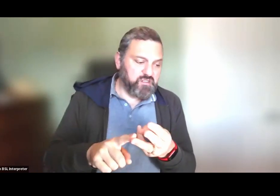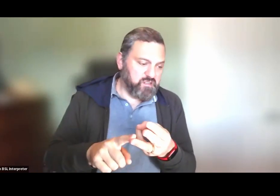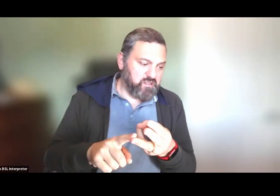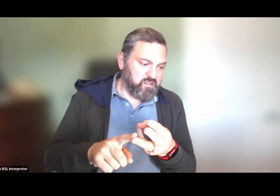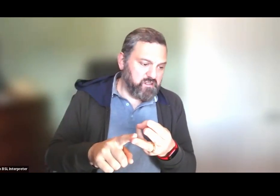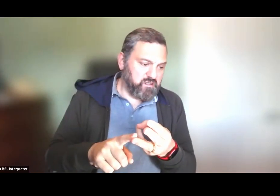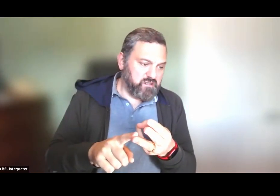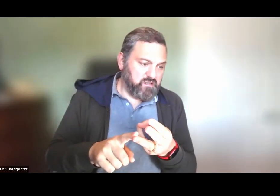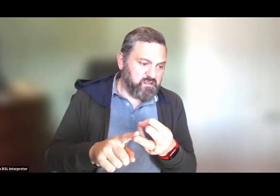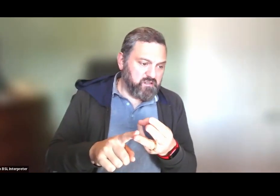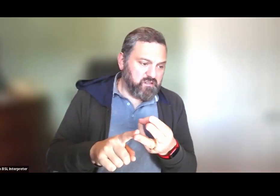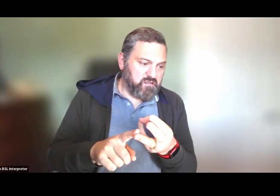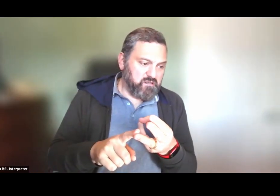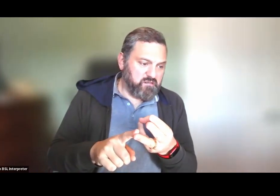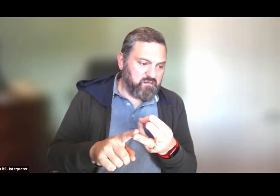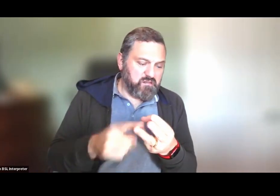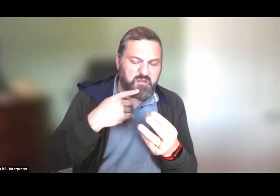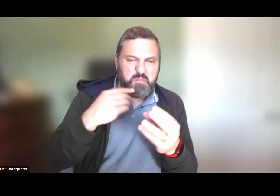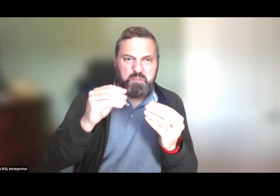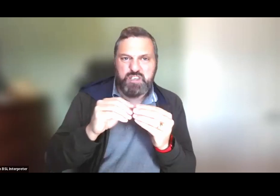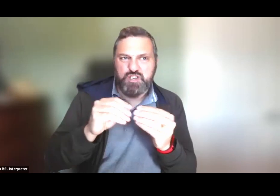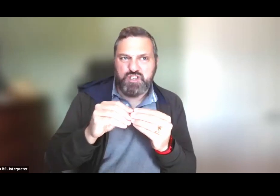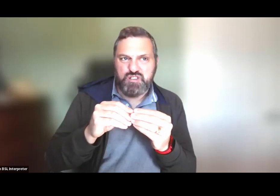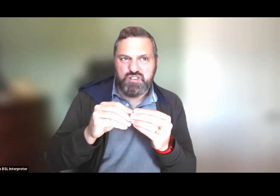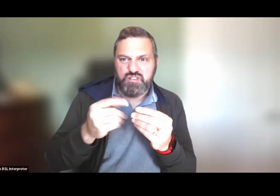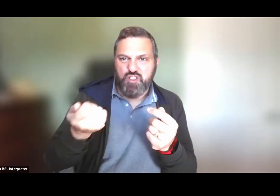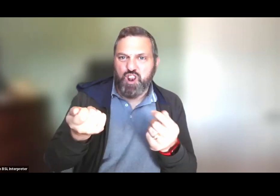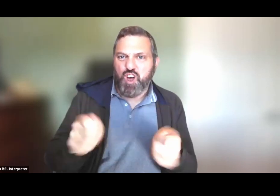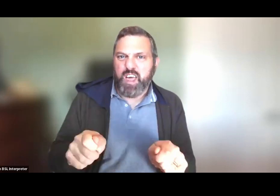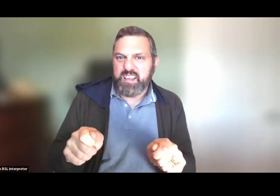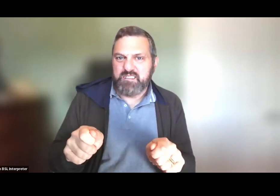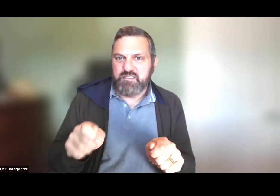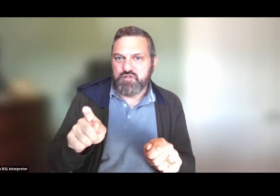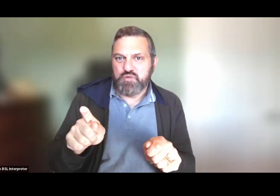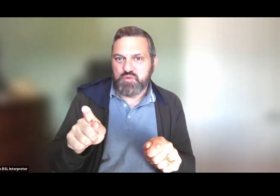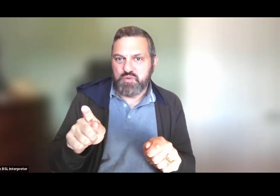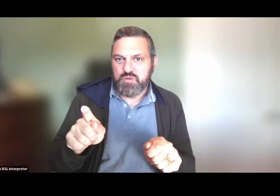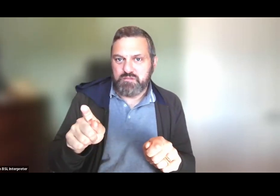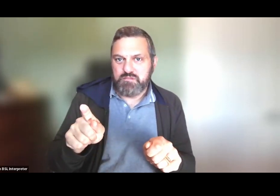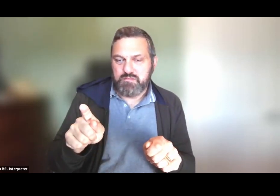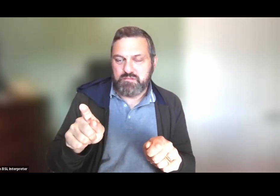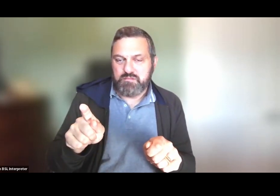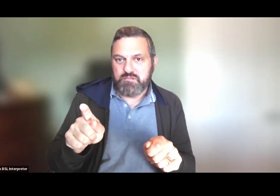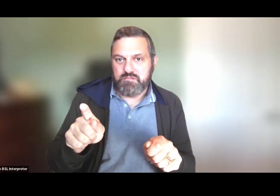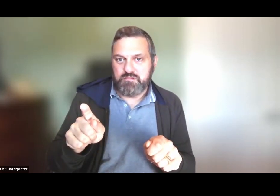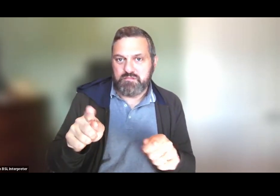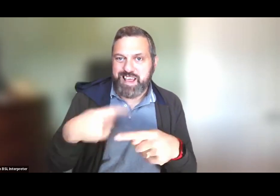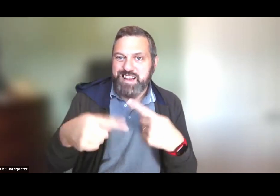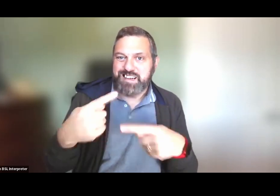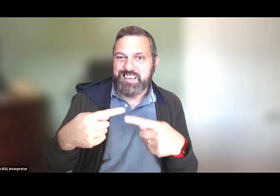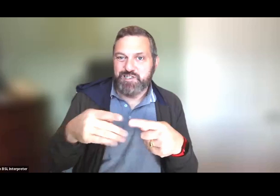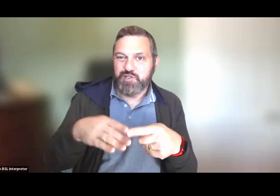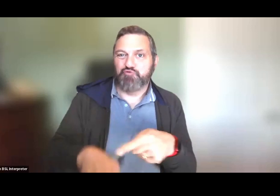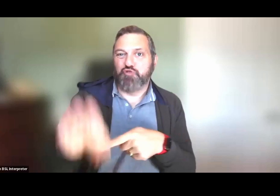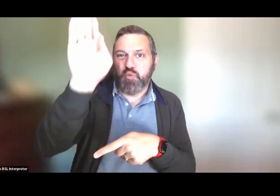mentioned some of the lock-ins to endless growth, and I actually feel that the geopolitics or the